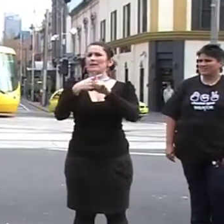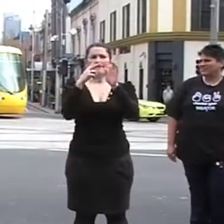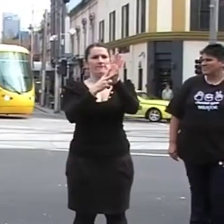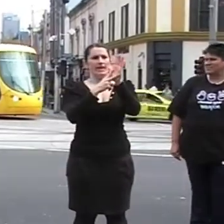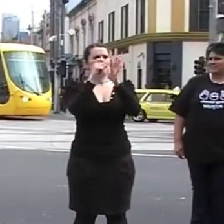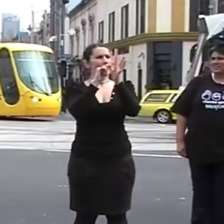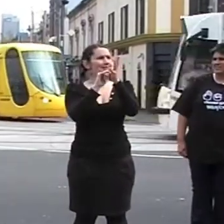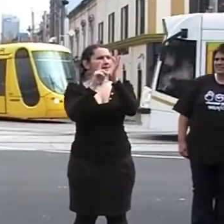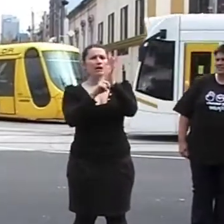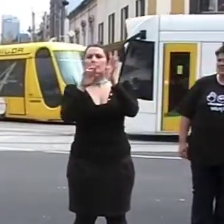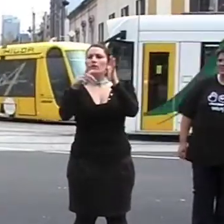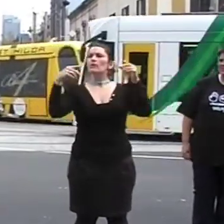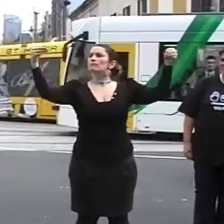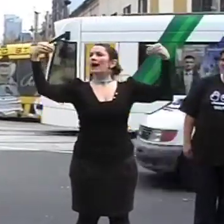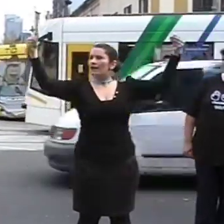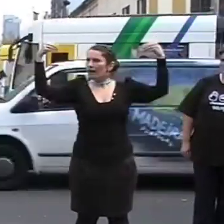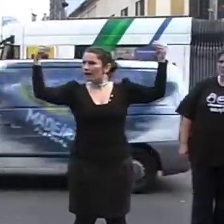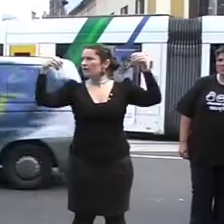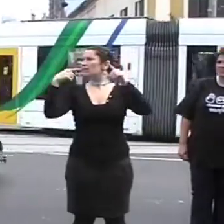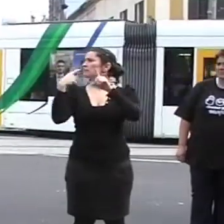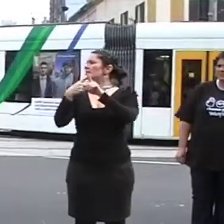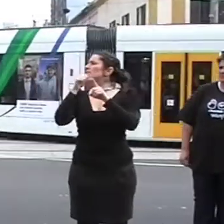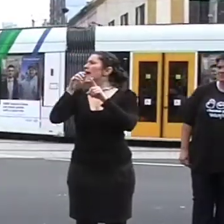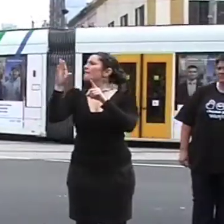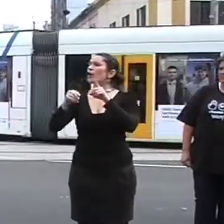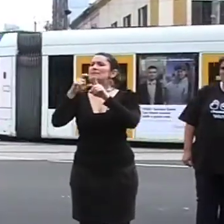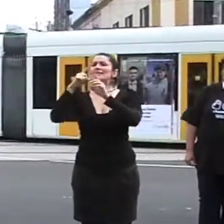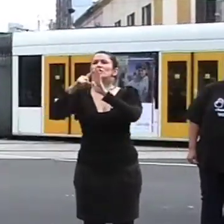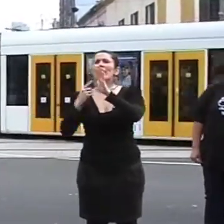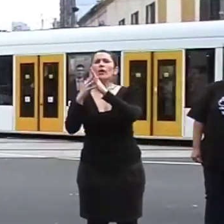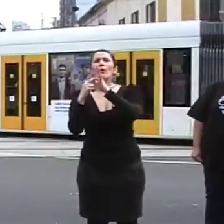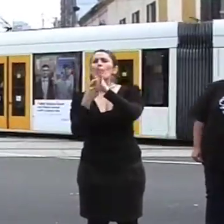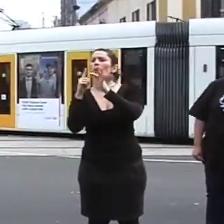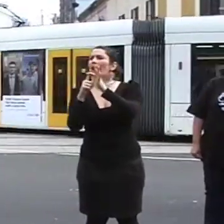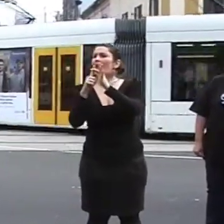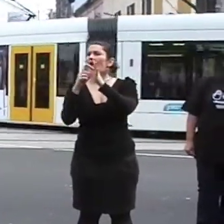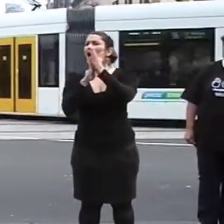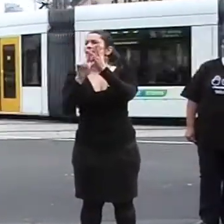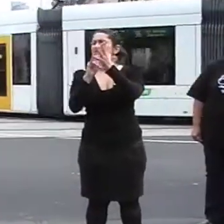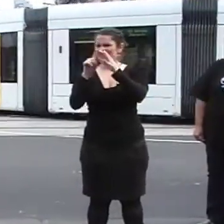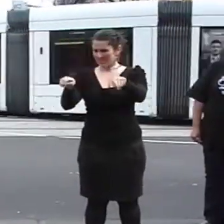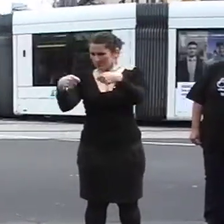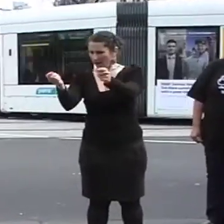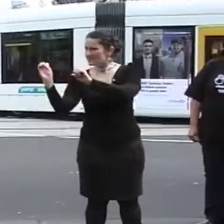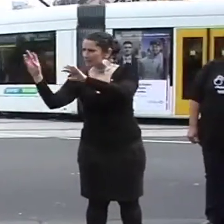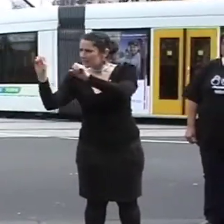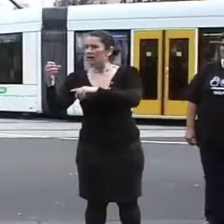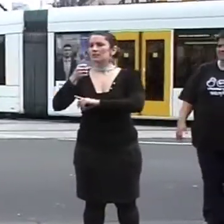banner, and many thanks to Rich from DJ Warehouse for supplying our audio tech.